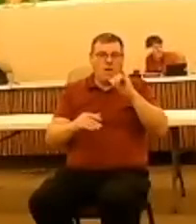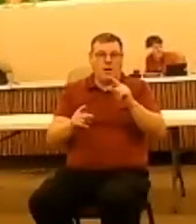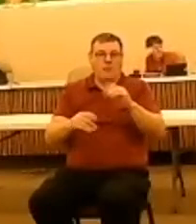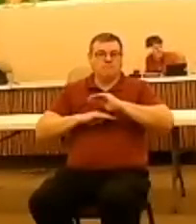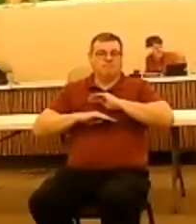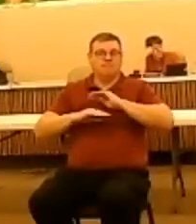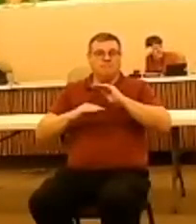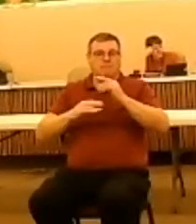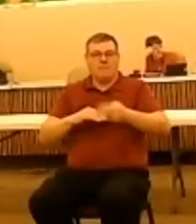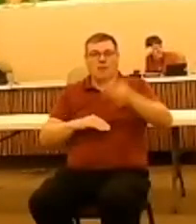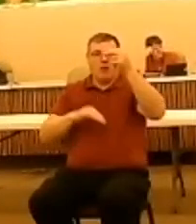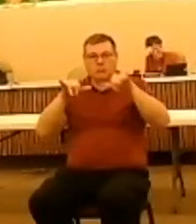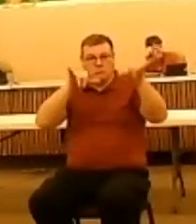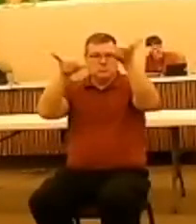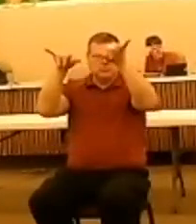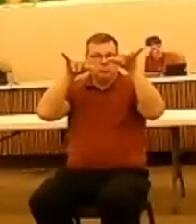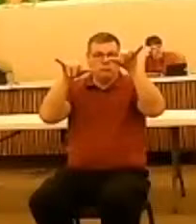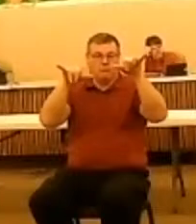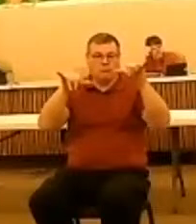of the